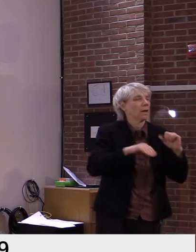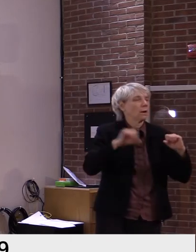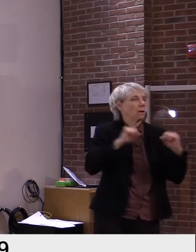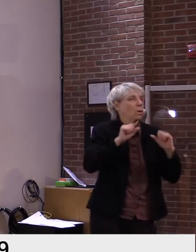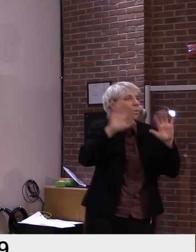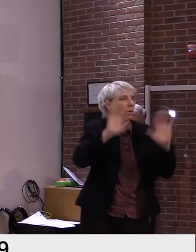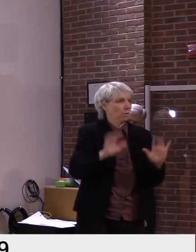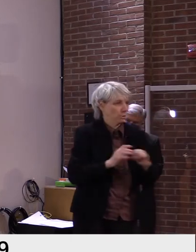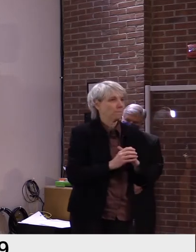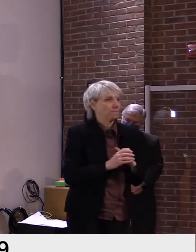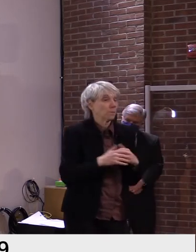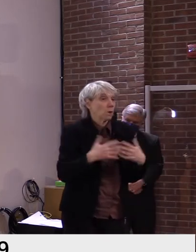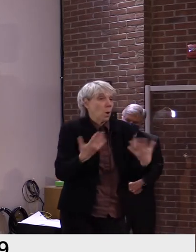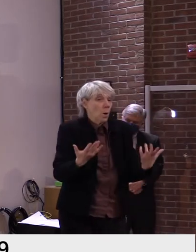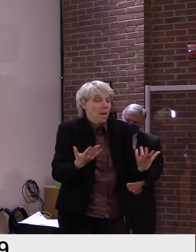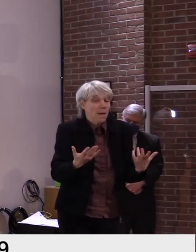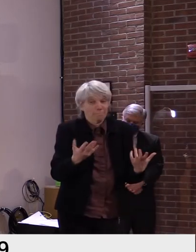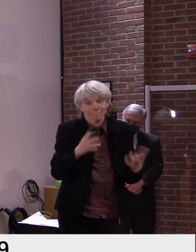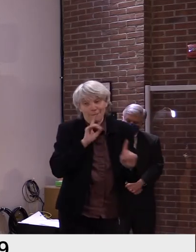Joe.